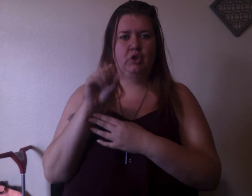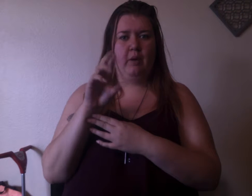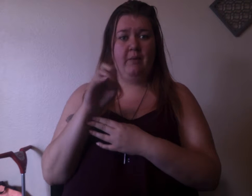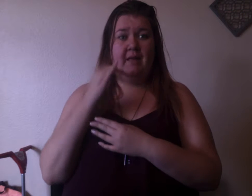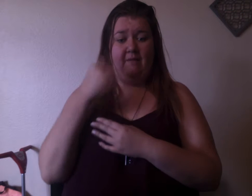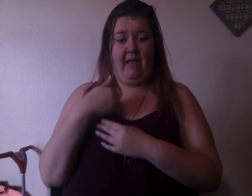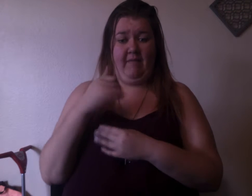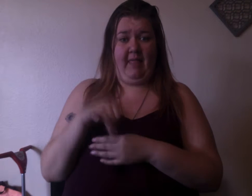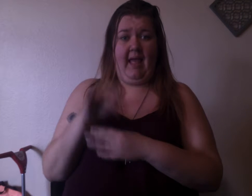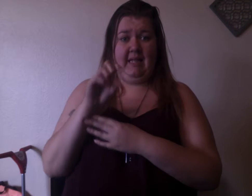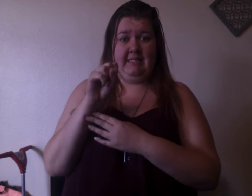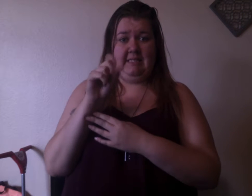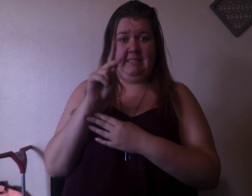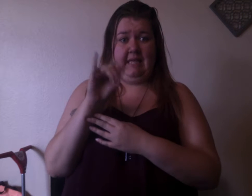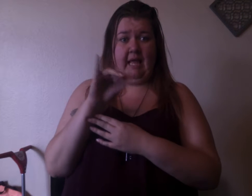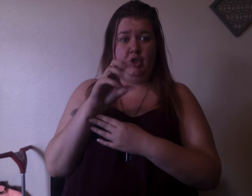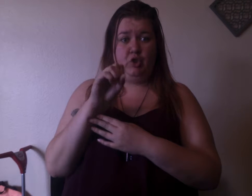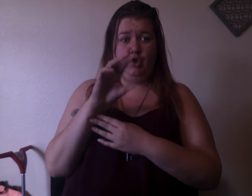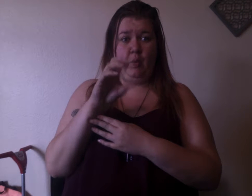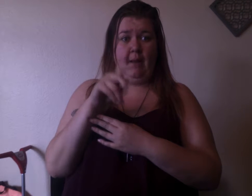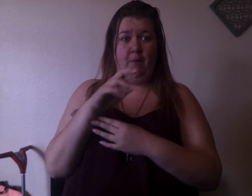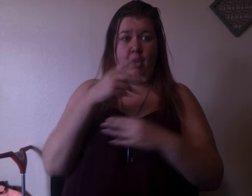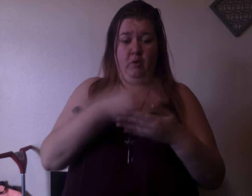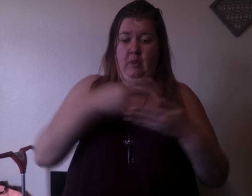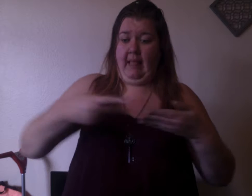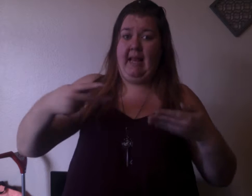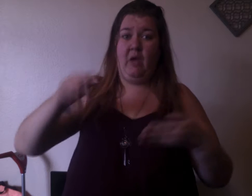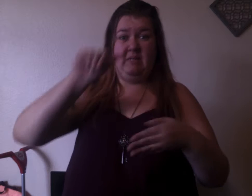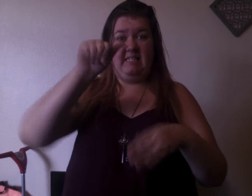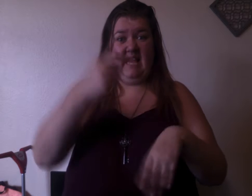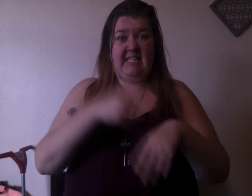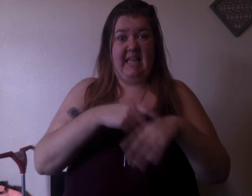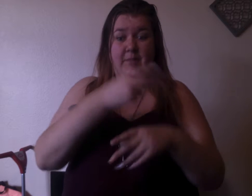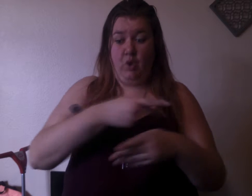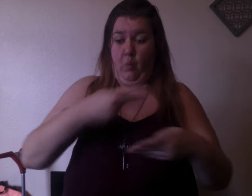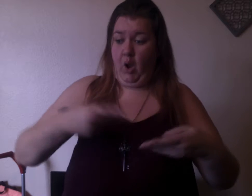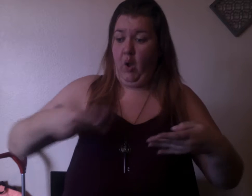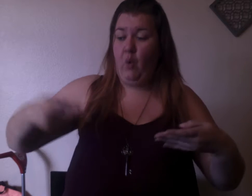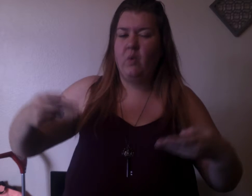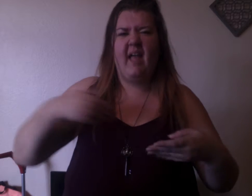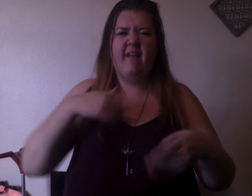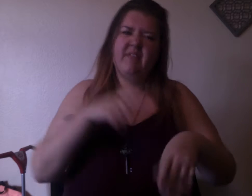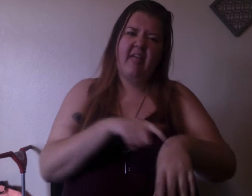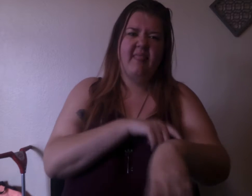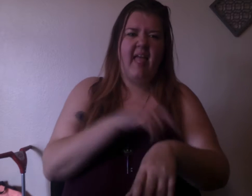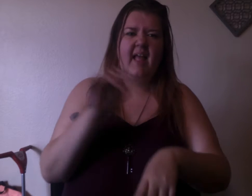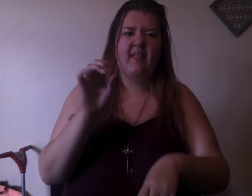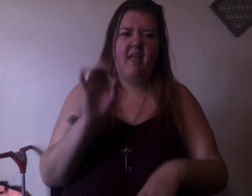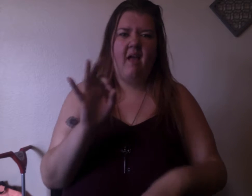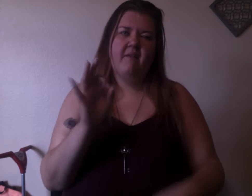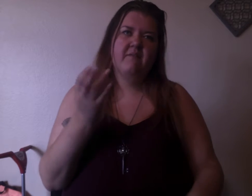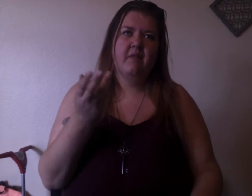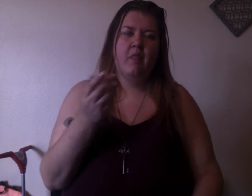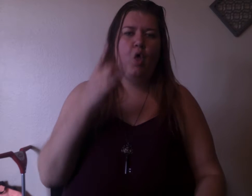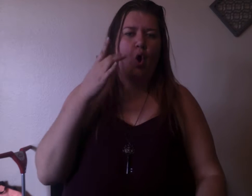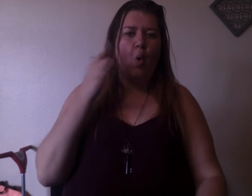lie it down 10 times in a row, you'd get something of the length of the Golden Gate Bridge. And once again, I'm